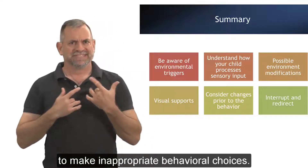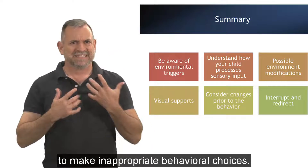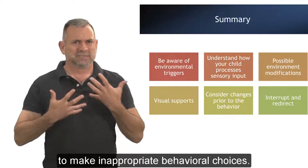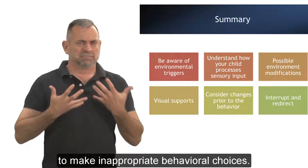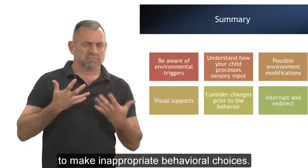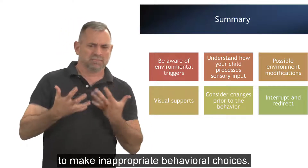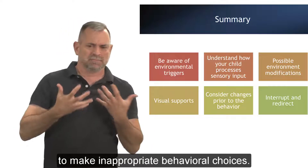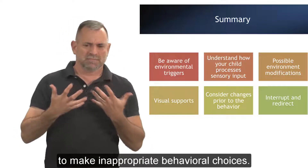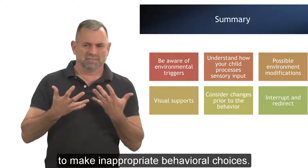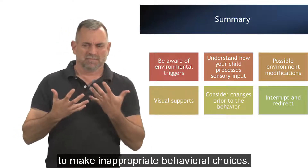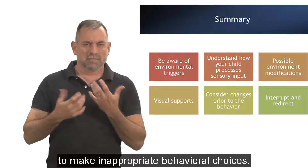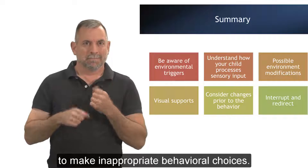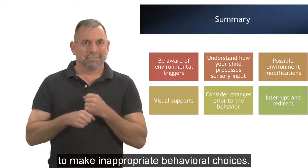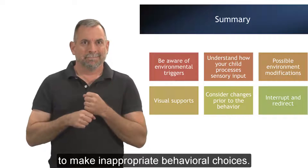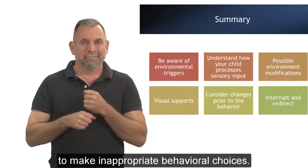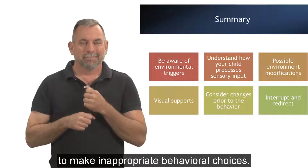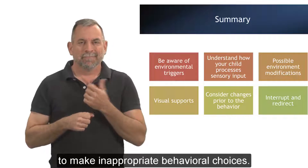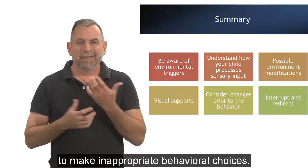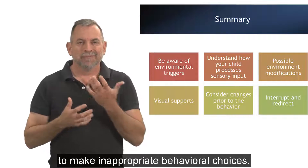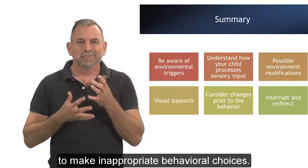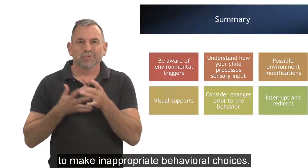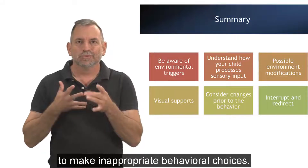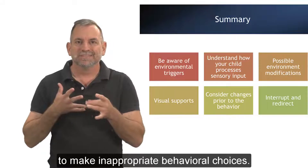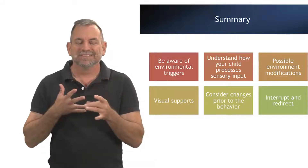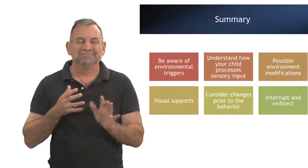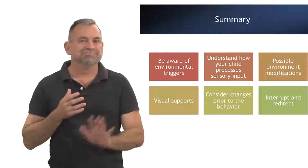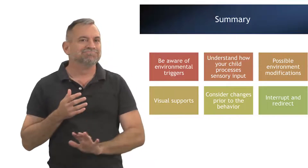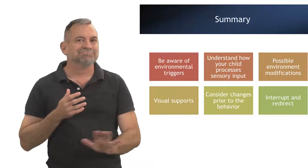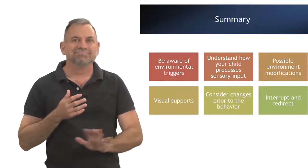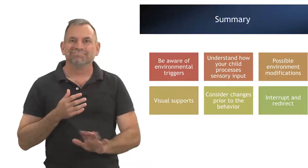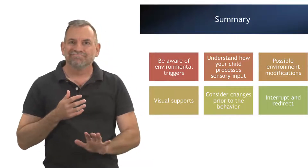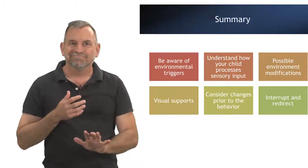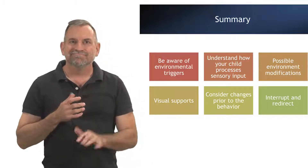make inappropriate behavioral choices.